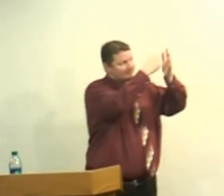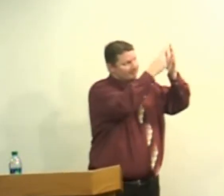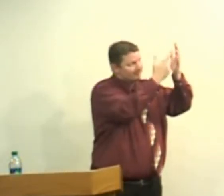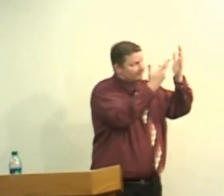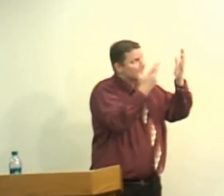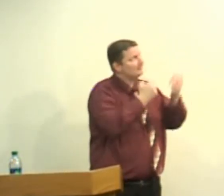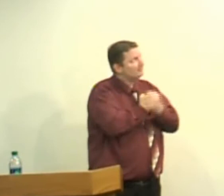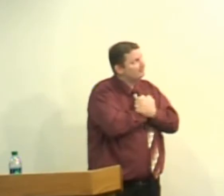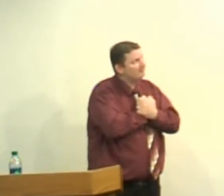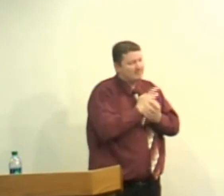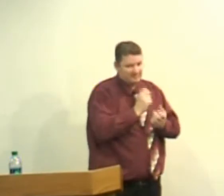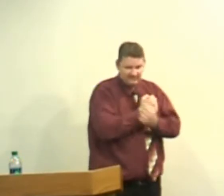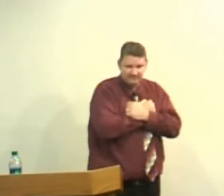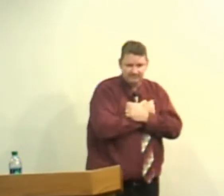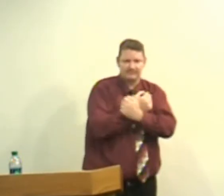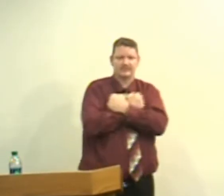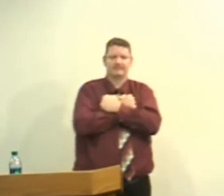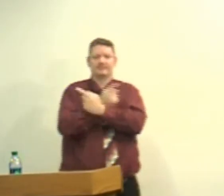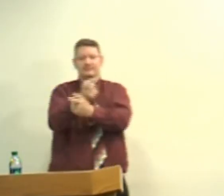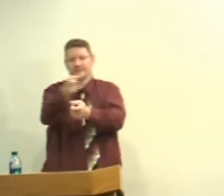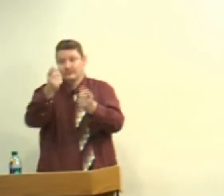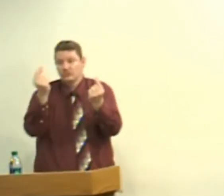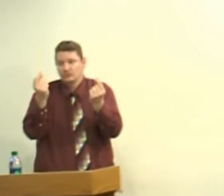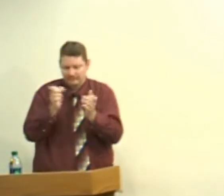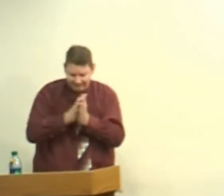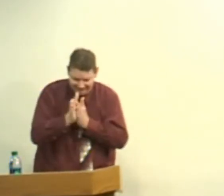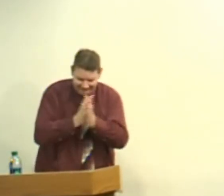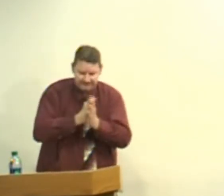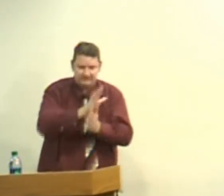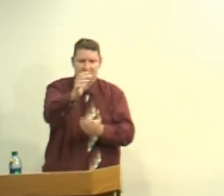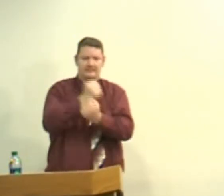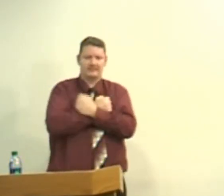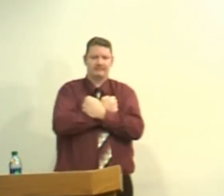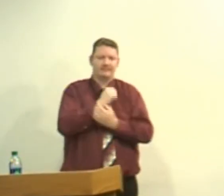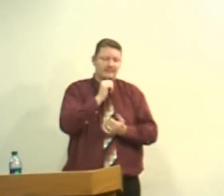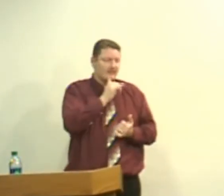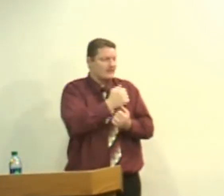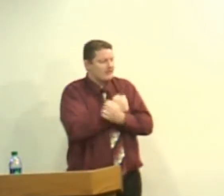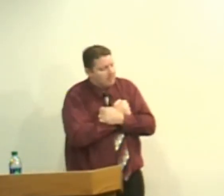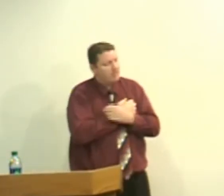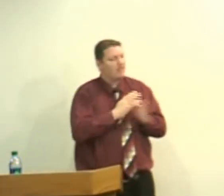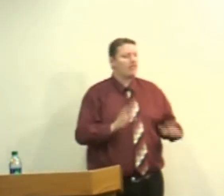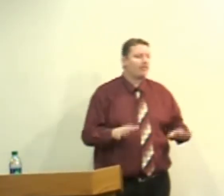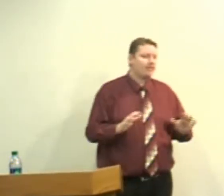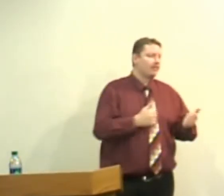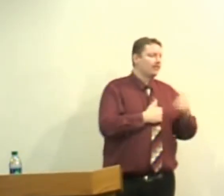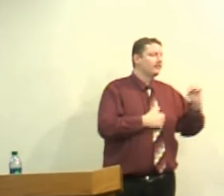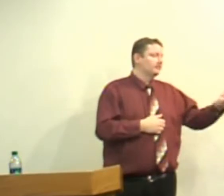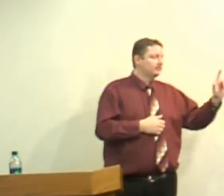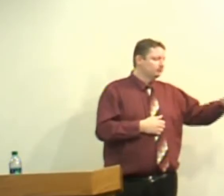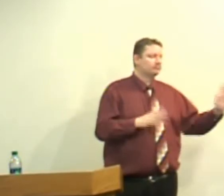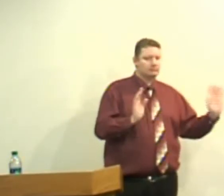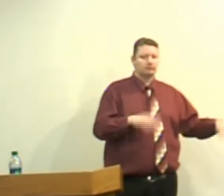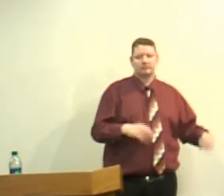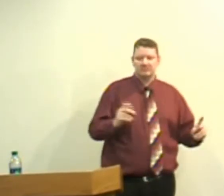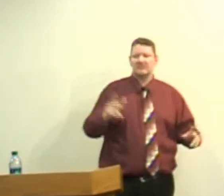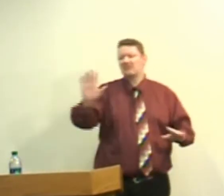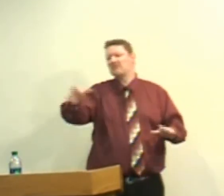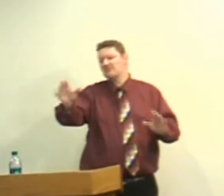Meaning that when we serve, when we do this, we love God. We show Him. When we are enthusiastic about what we do. Not like,